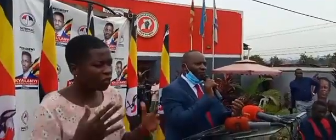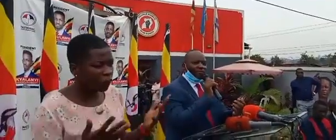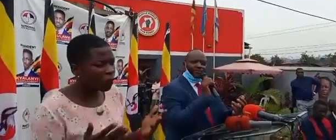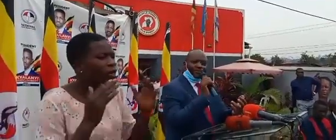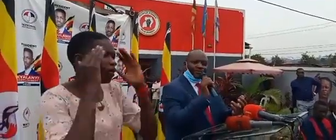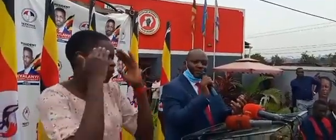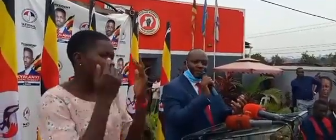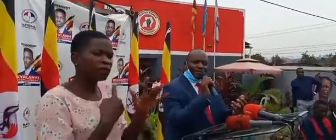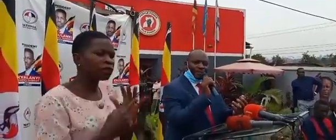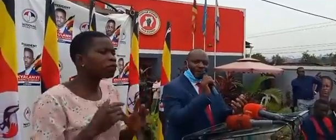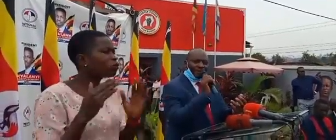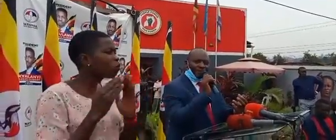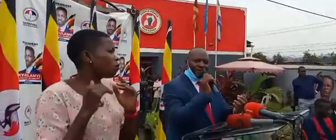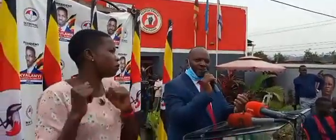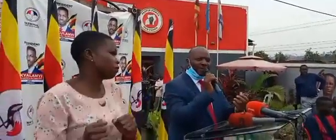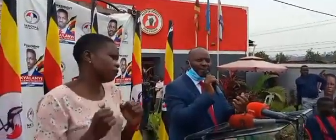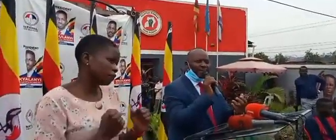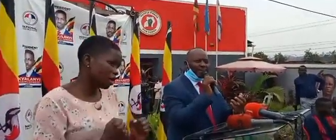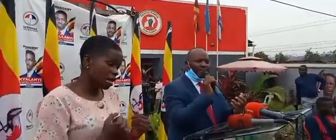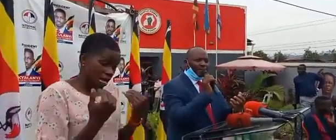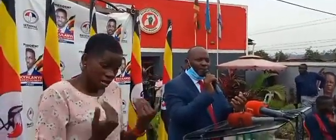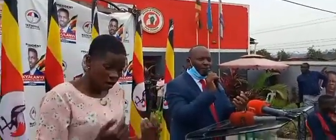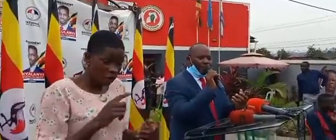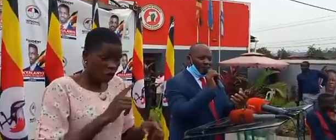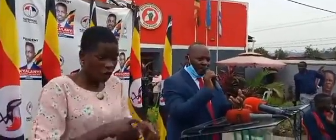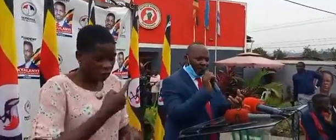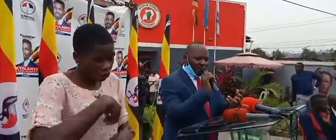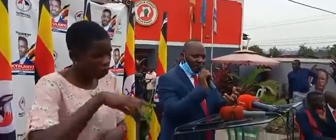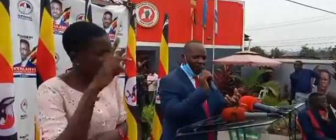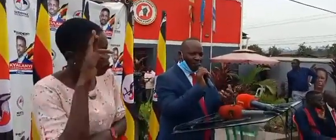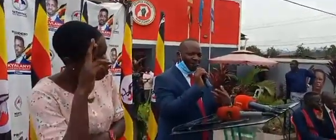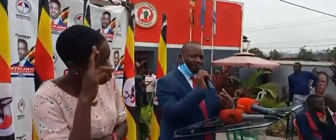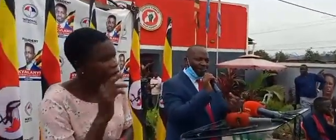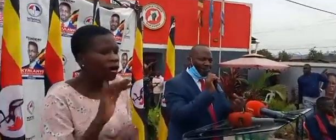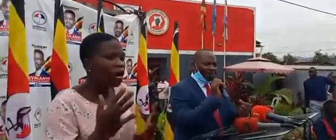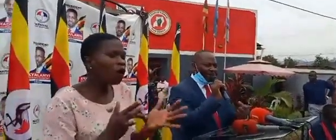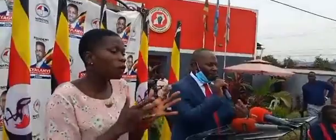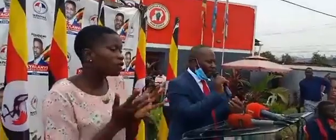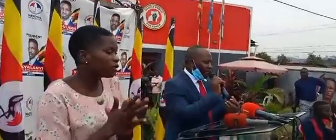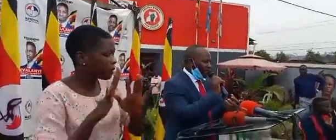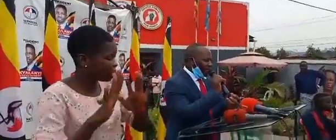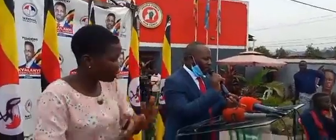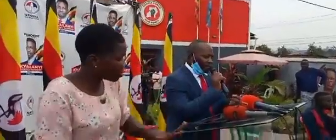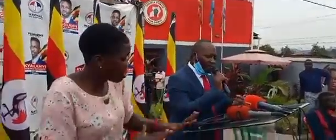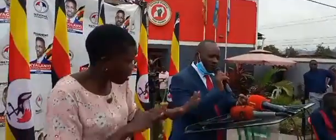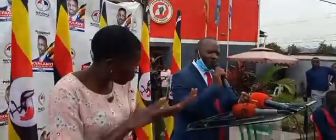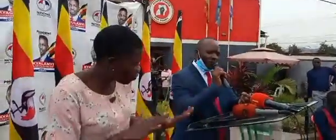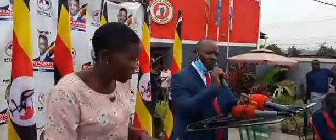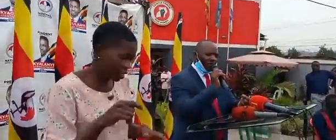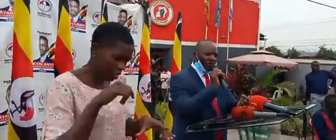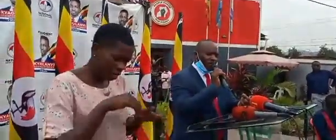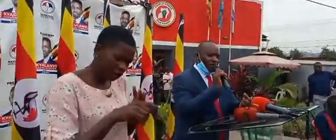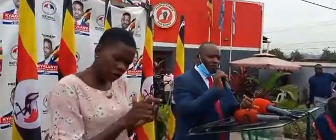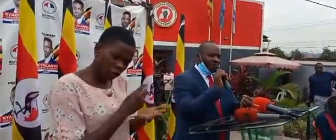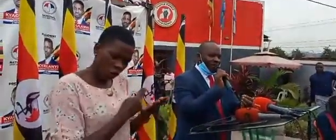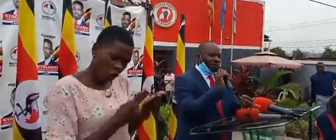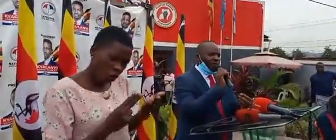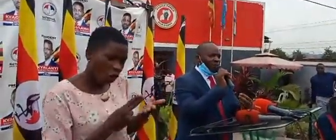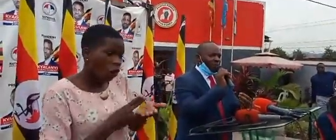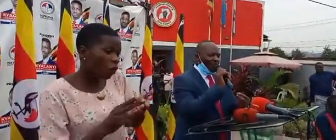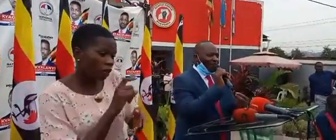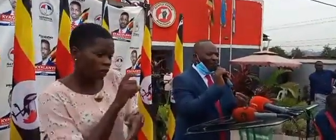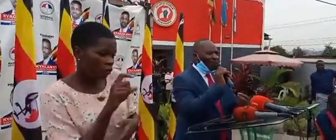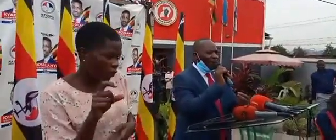n'olwekyo nga tujjukira okubonaabona kwa Mukama waffe mu ssabbiiti eno entukuvu,